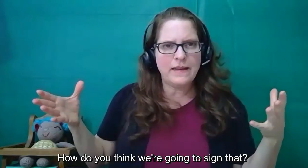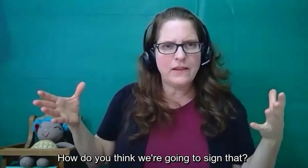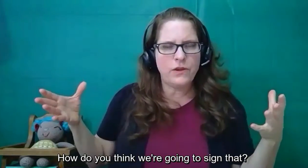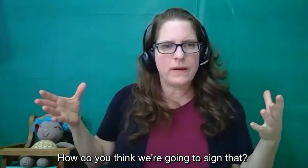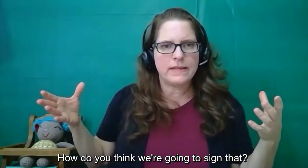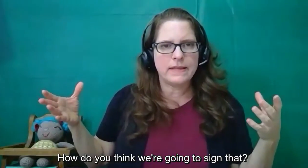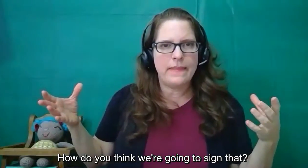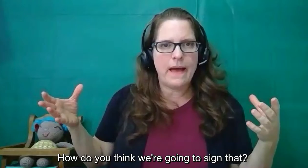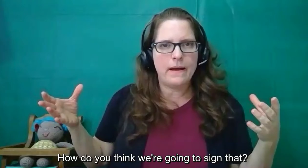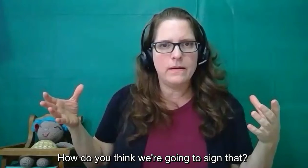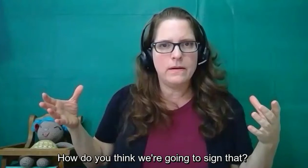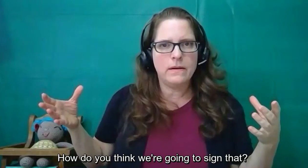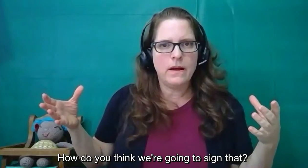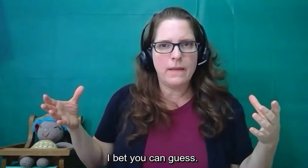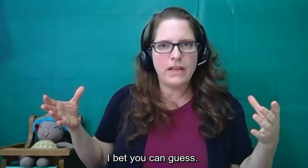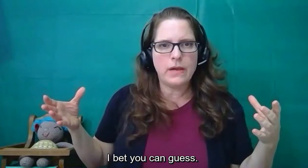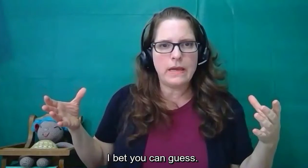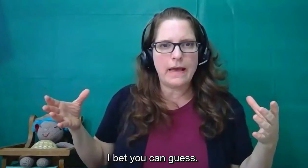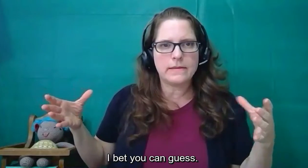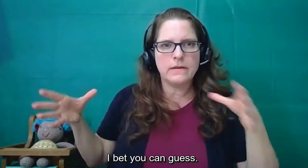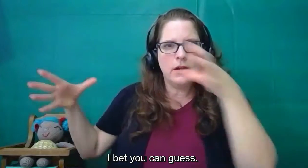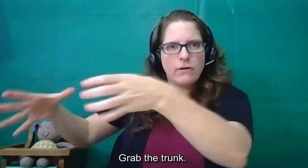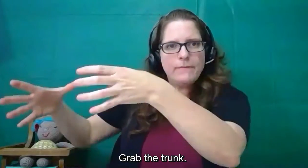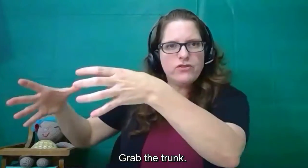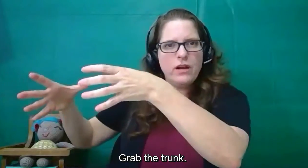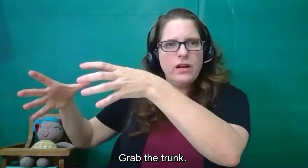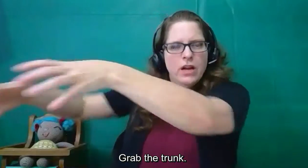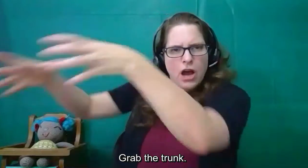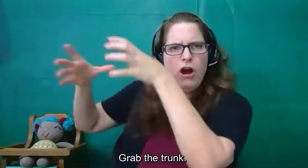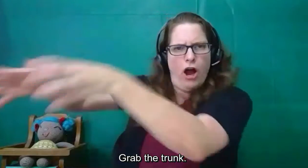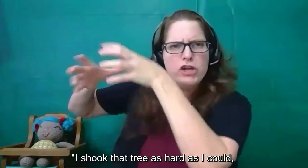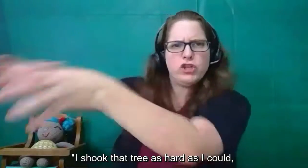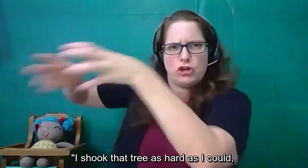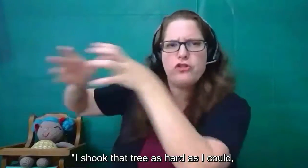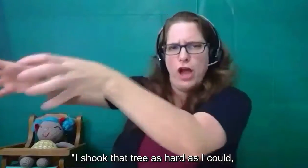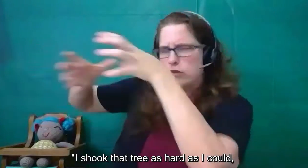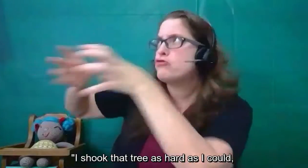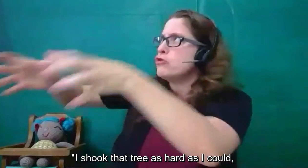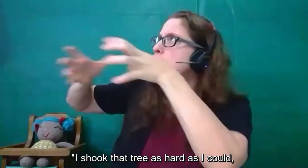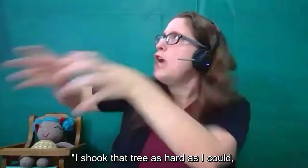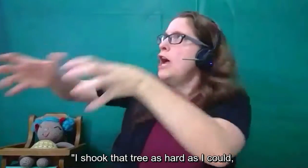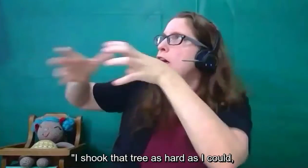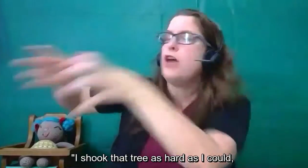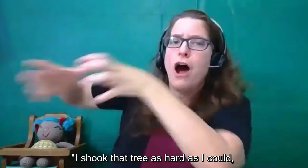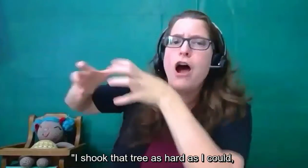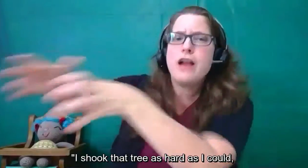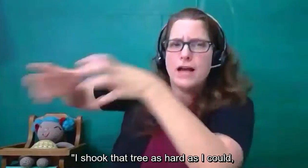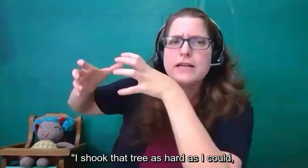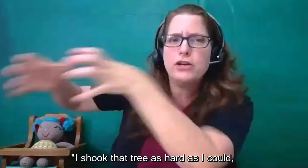you think we're going to sign that? I bet you can guess. Grab the trunk. I shook that tree as hard as I